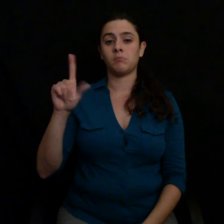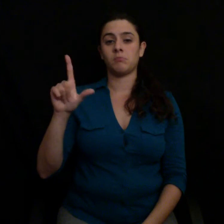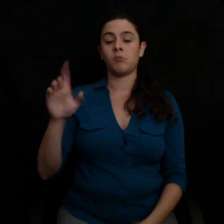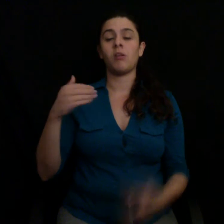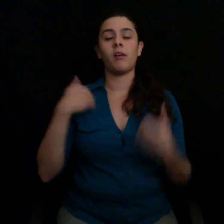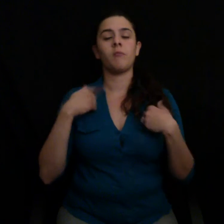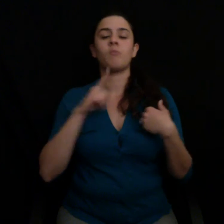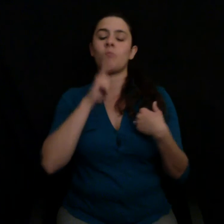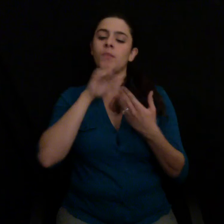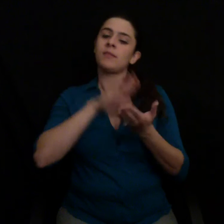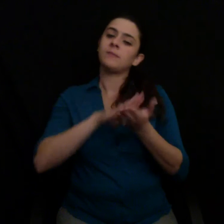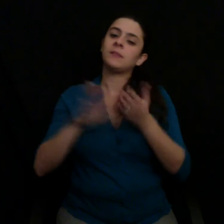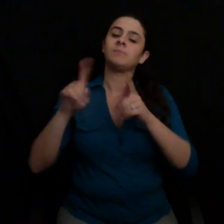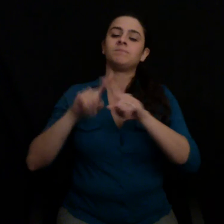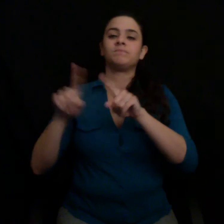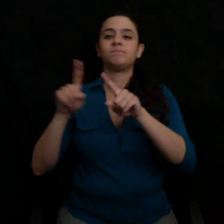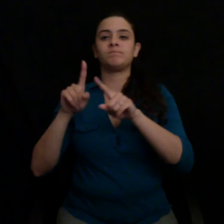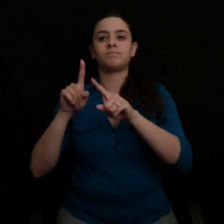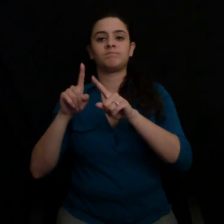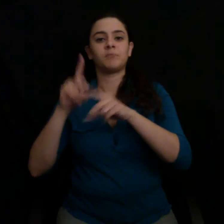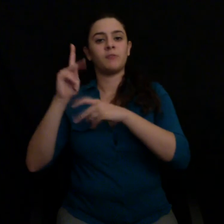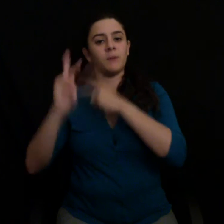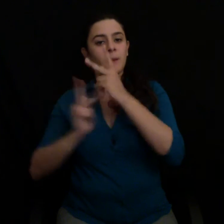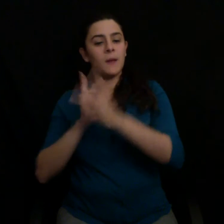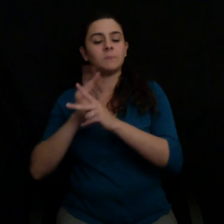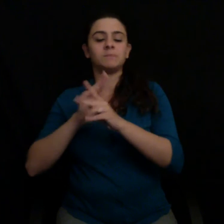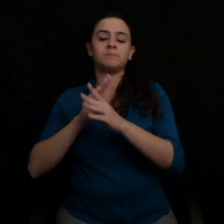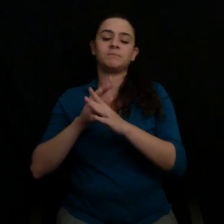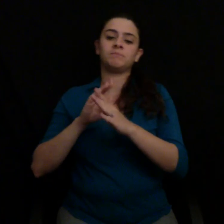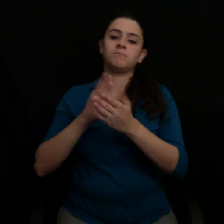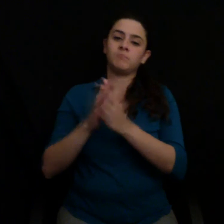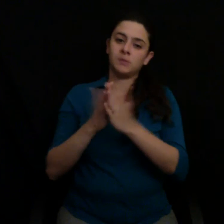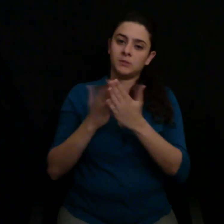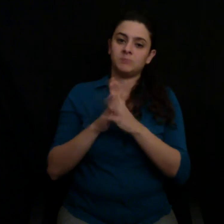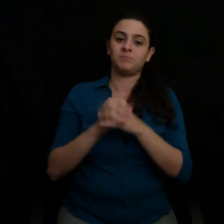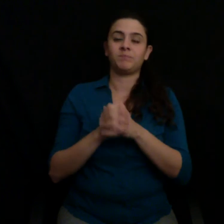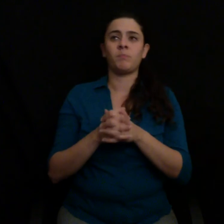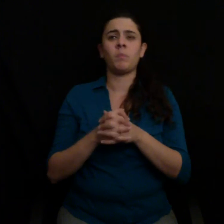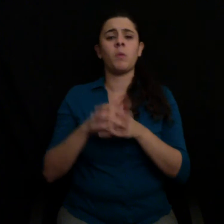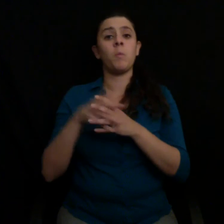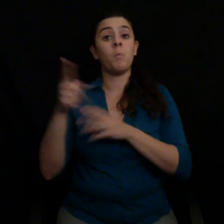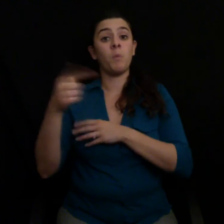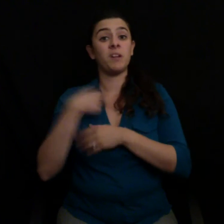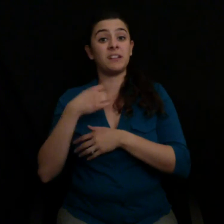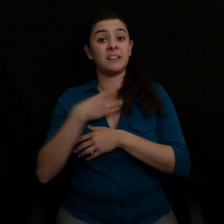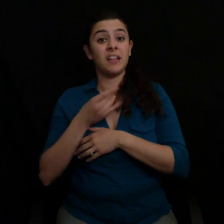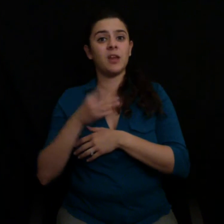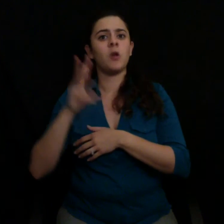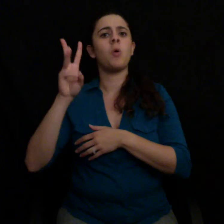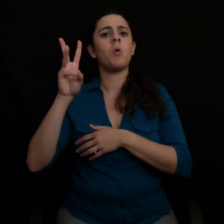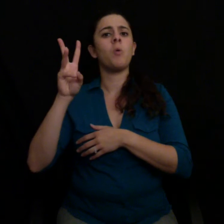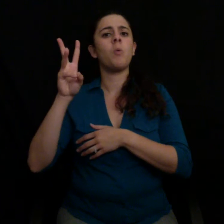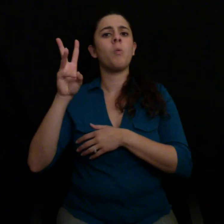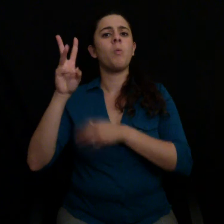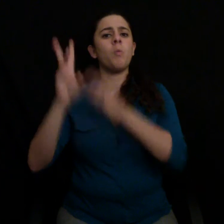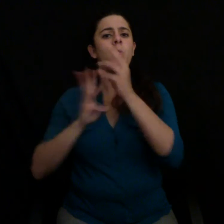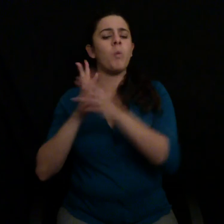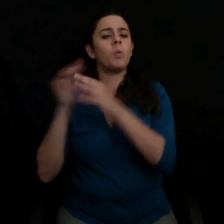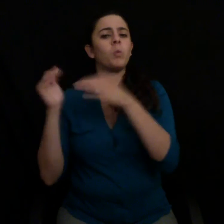many different titles. One that I've recently found pretty impressive is World War Z. I'm not going to comment on the movie, but the audiobook is something